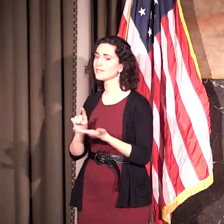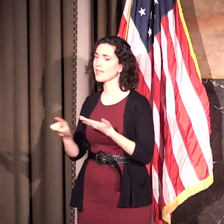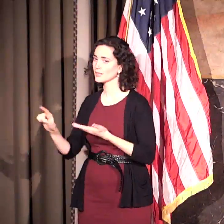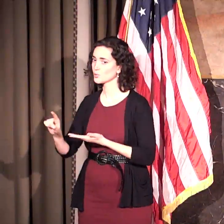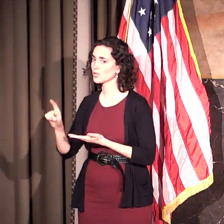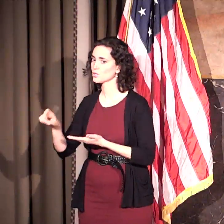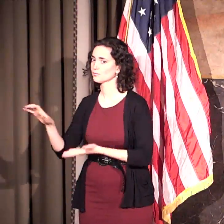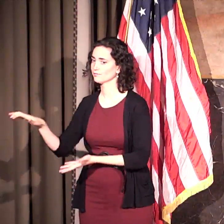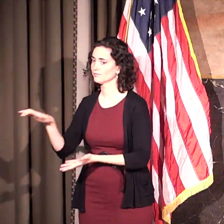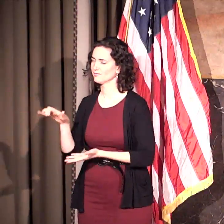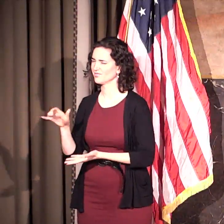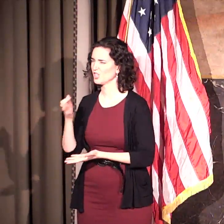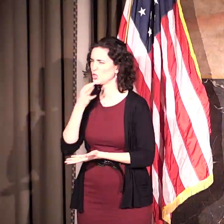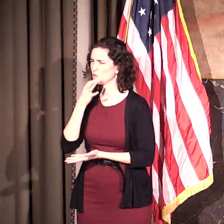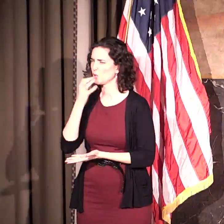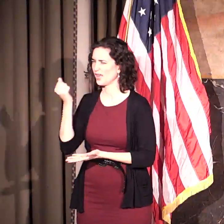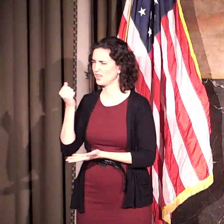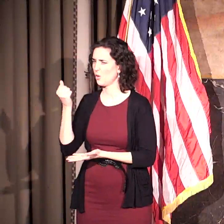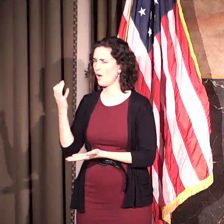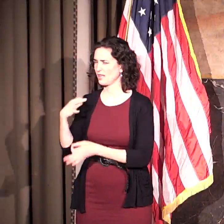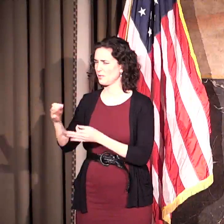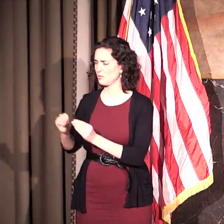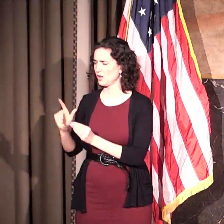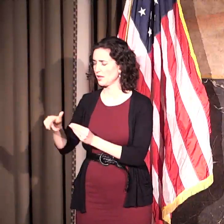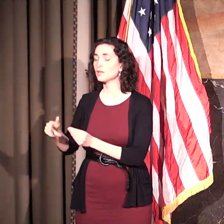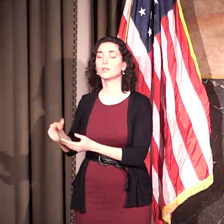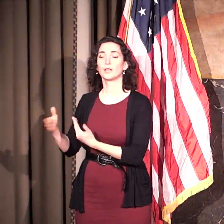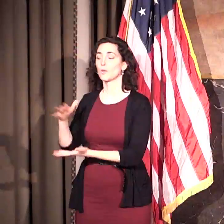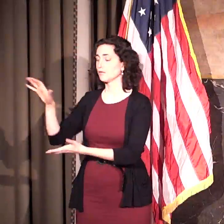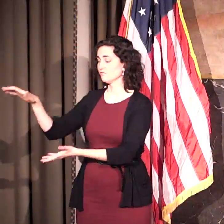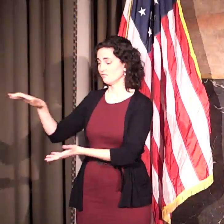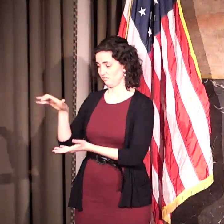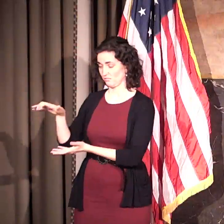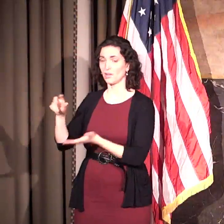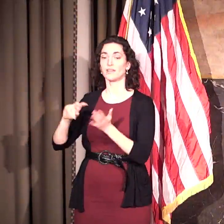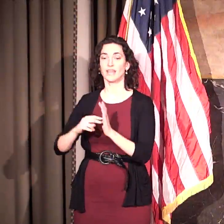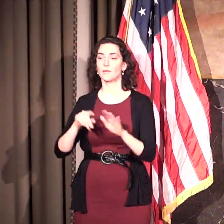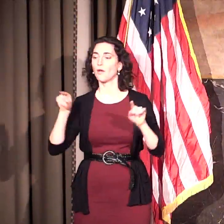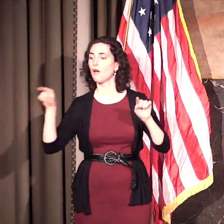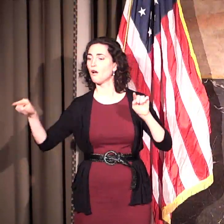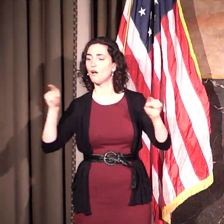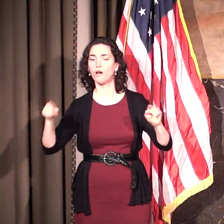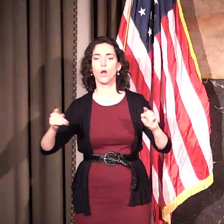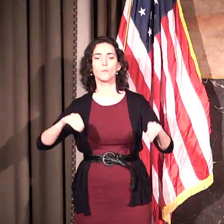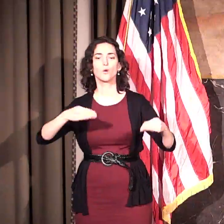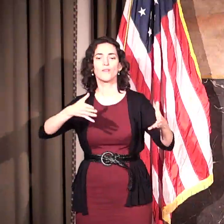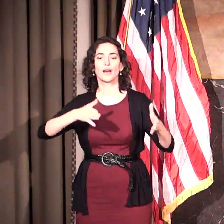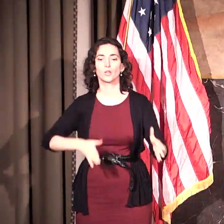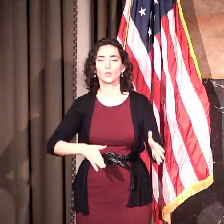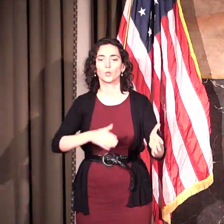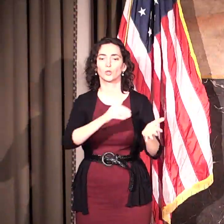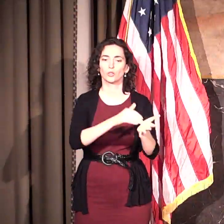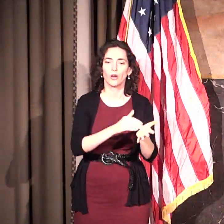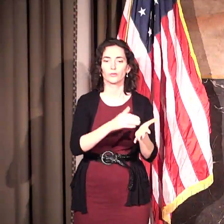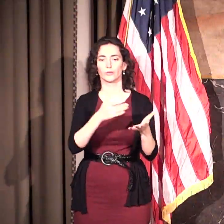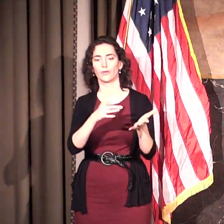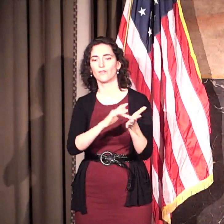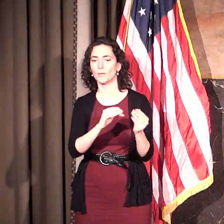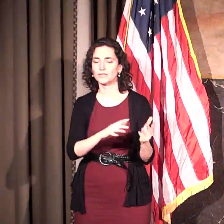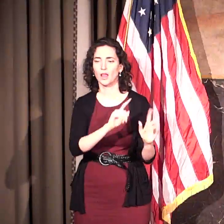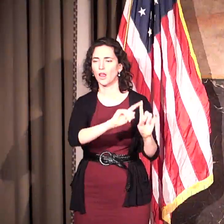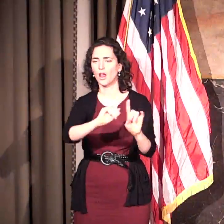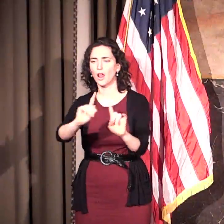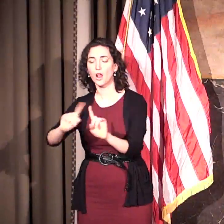into that more in just a moment, we will have more than 400 enrolled providers next week